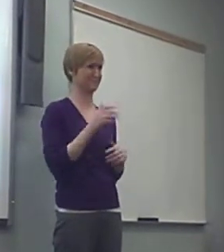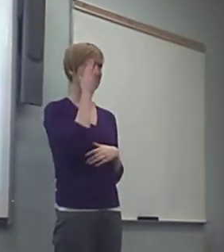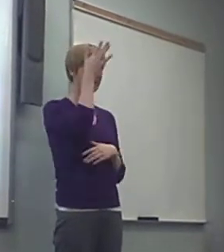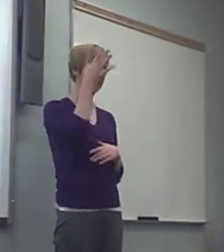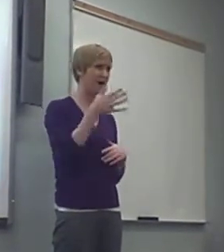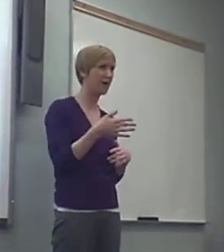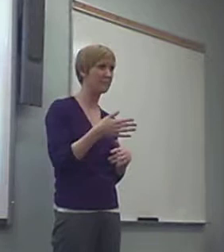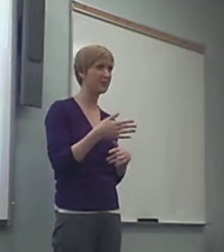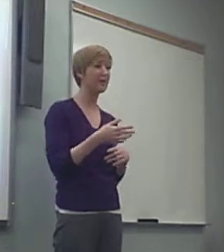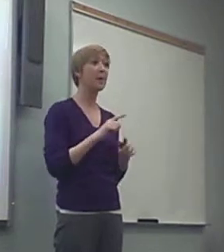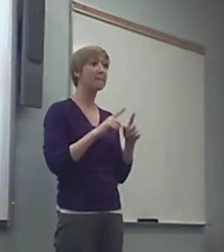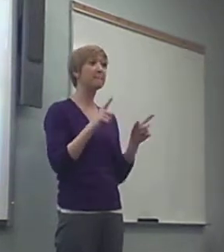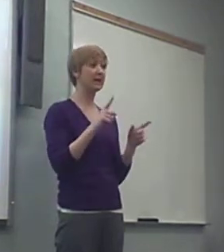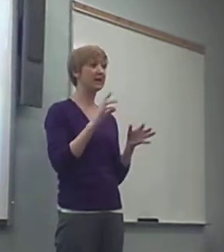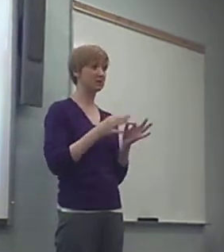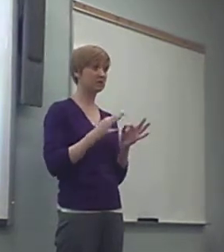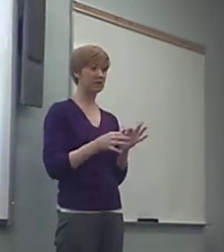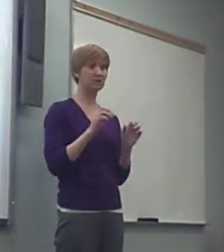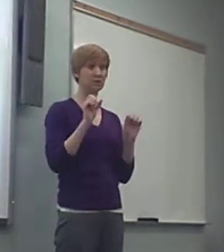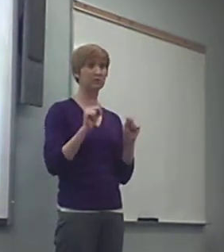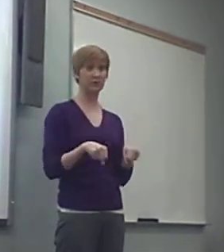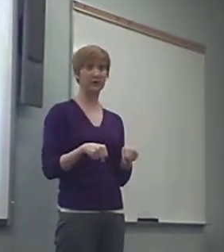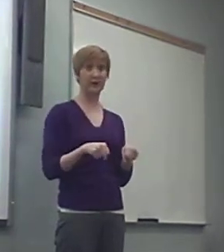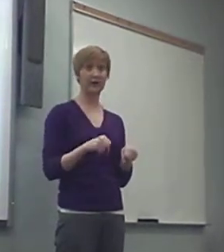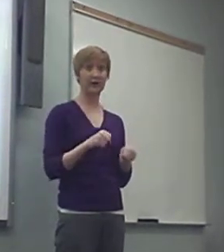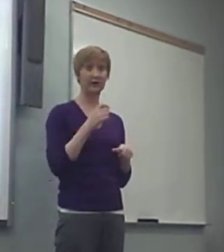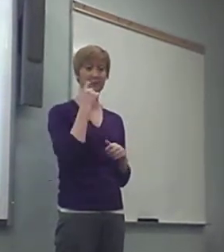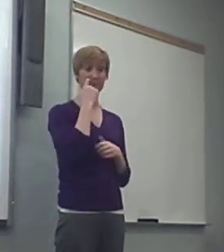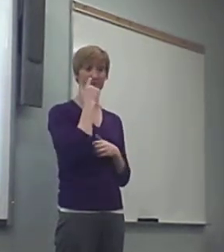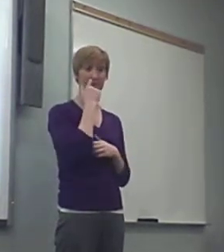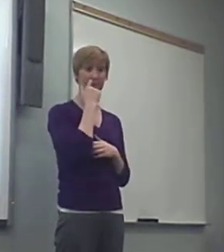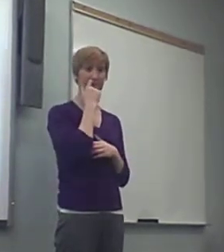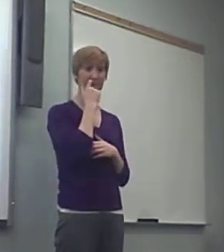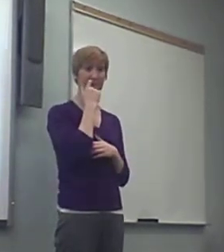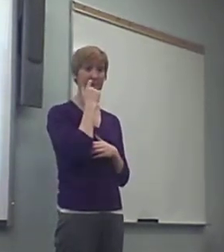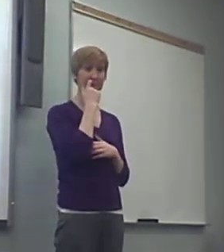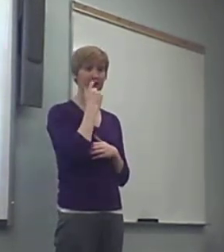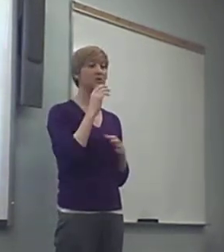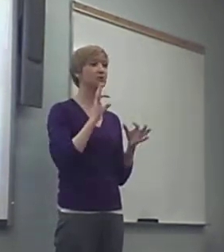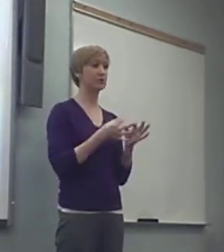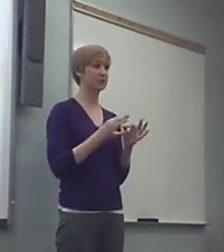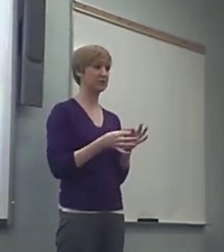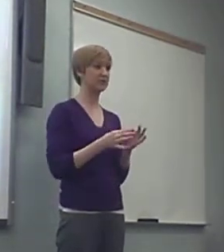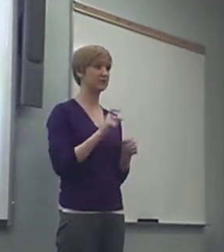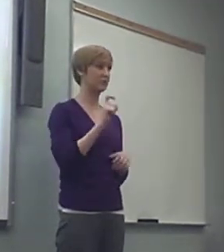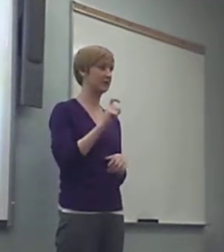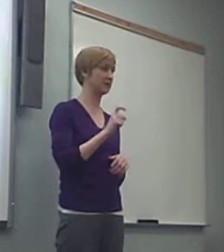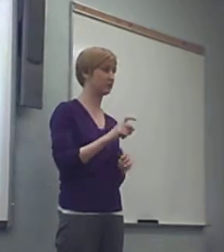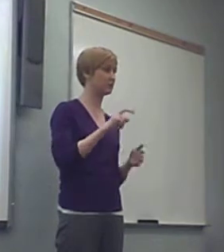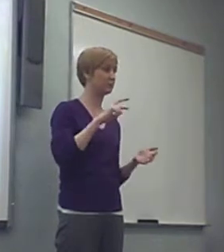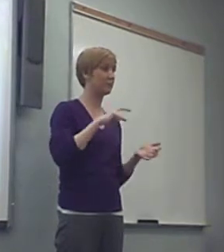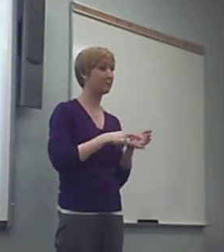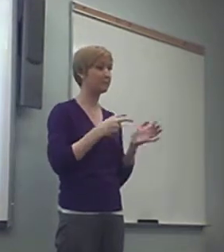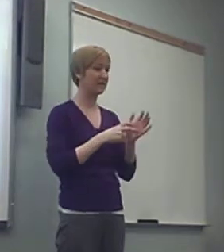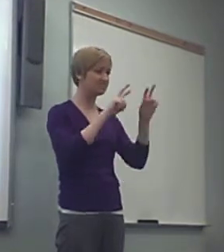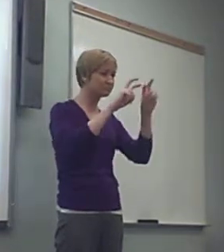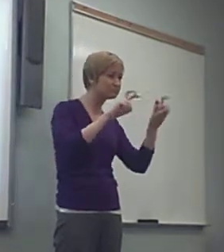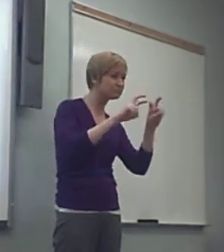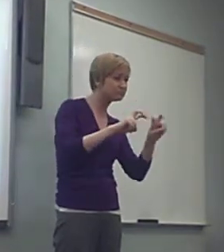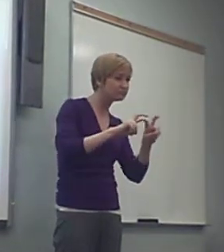interpretation because you're doing more than just translating. You're really giving meaning. You're doing dynamic equivalence. You don't do that in translation. So,